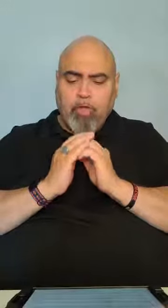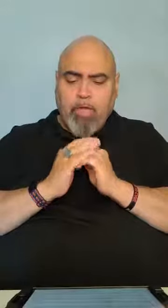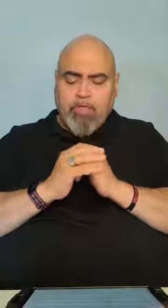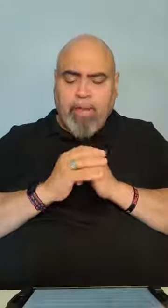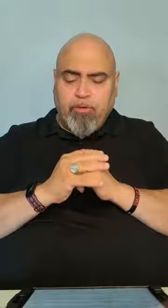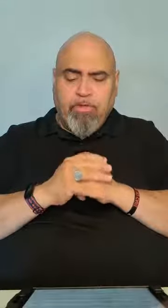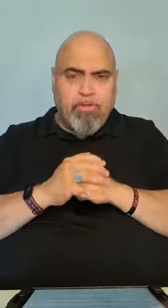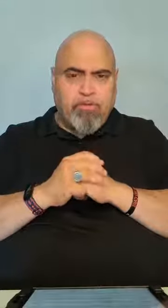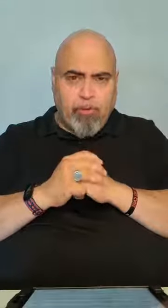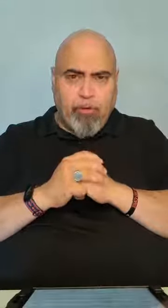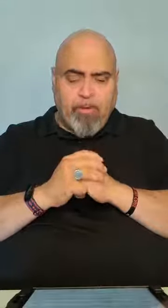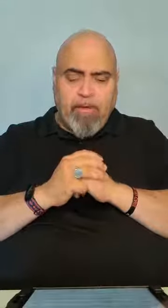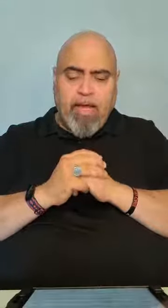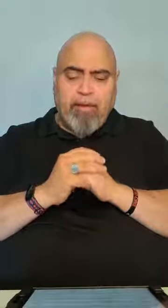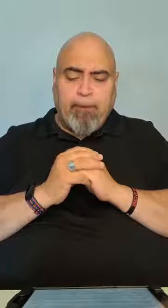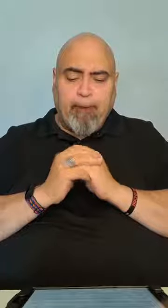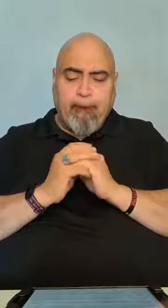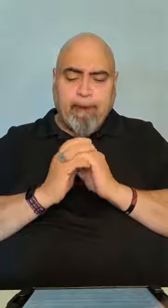John chapter 6, verse